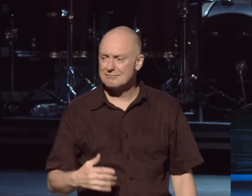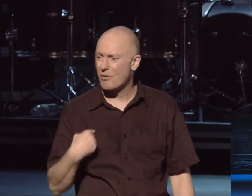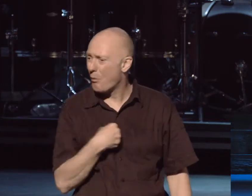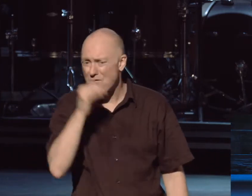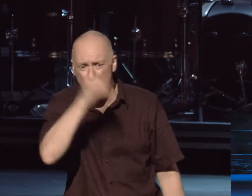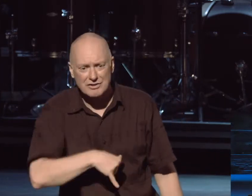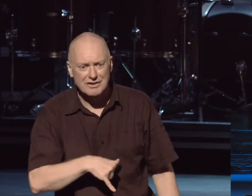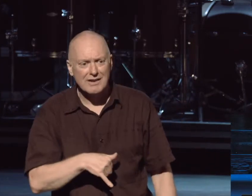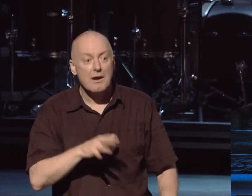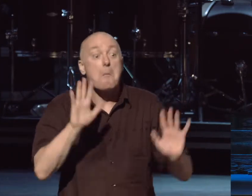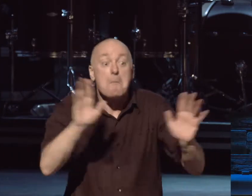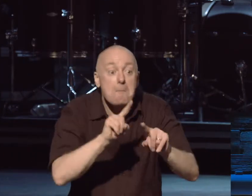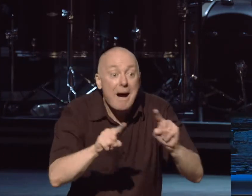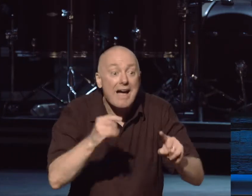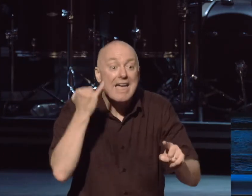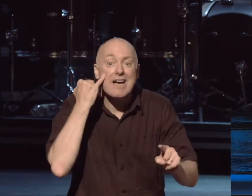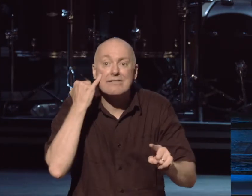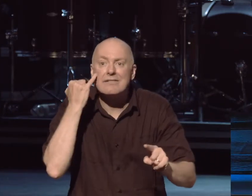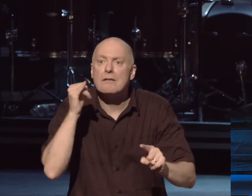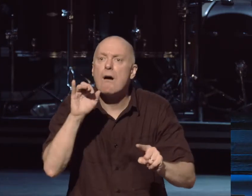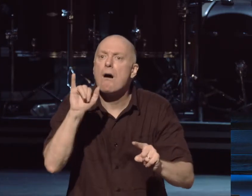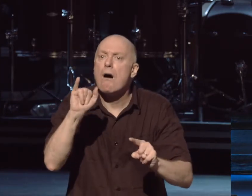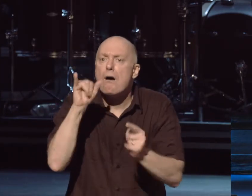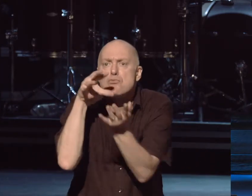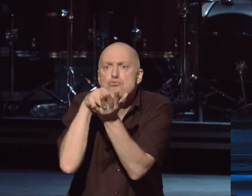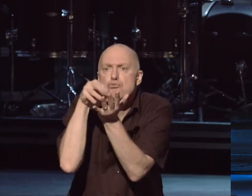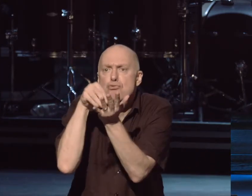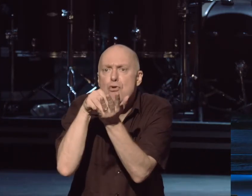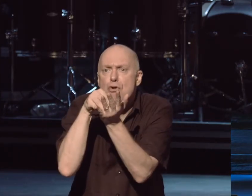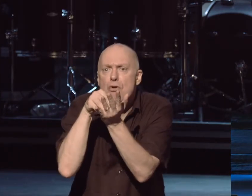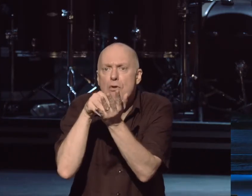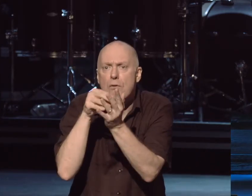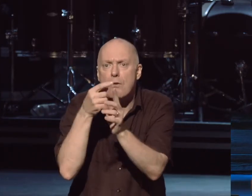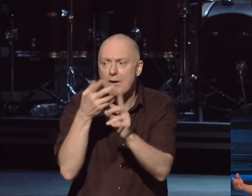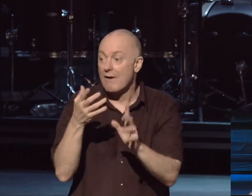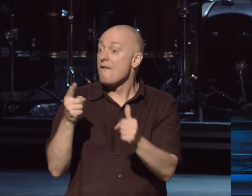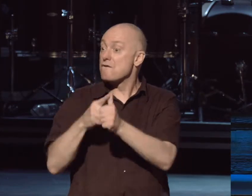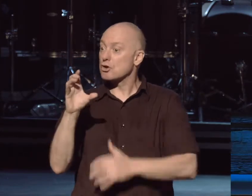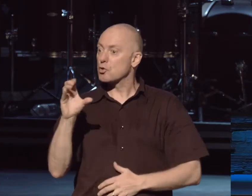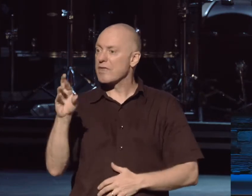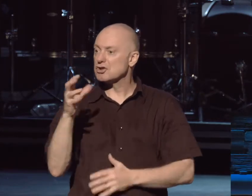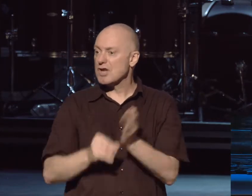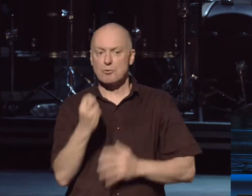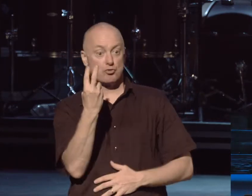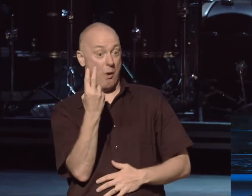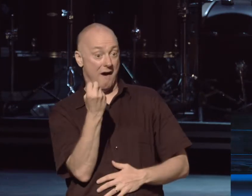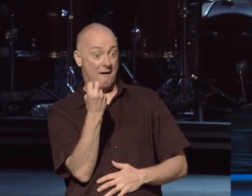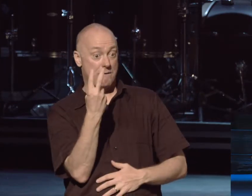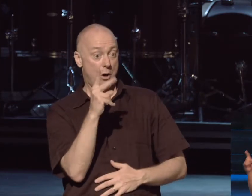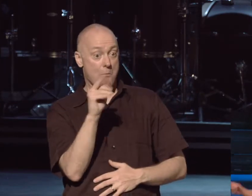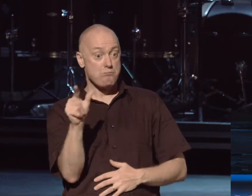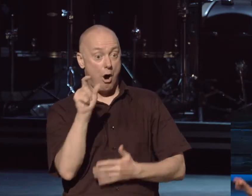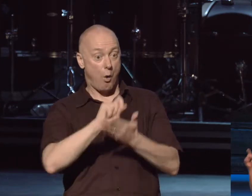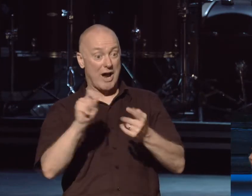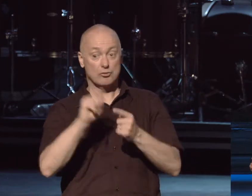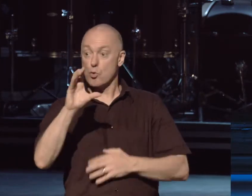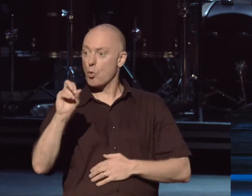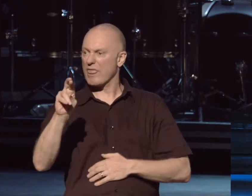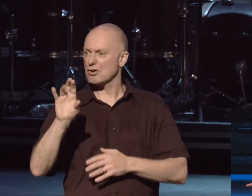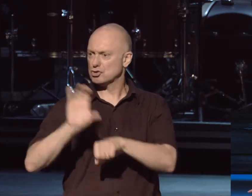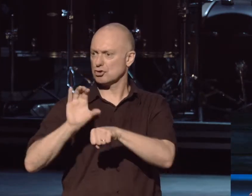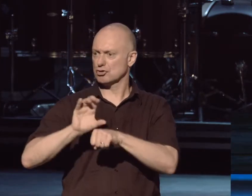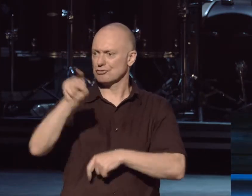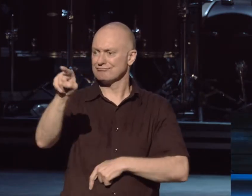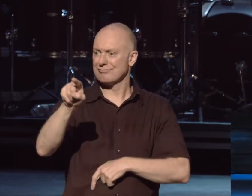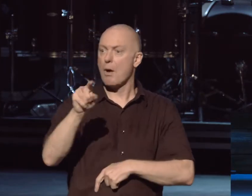off. We are wise, though, if we take heed lest we fall. 1 Corinthians 10, verse 12. Paul's writing to the